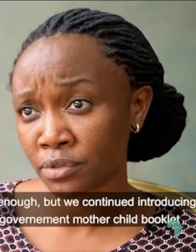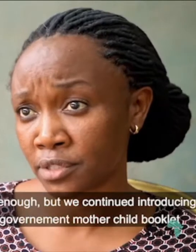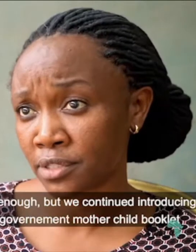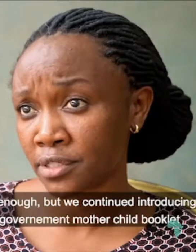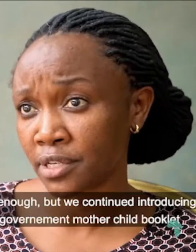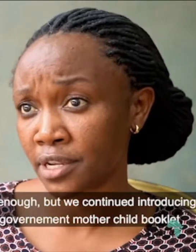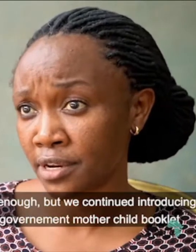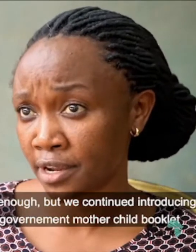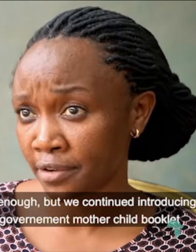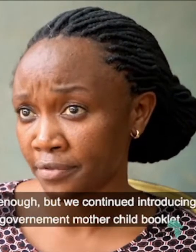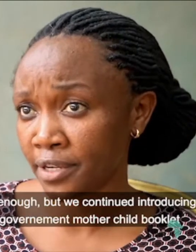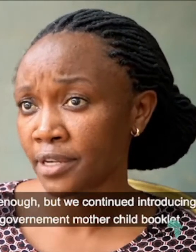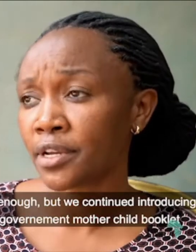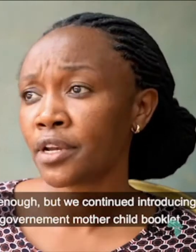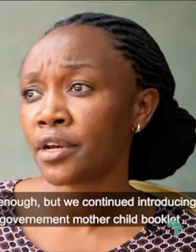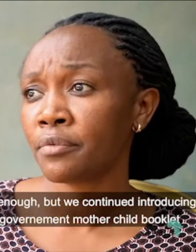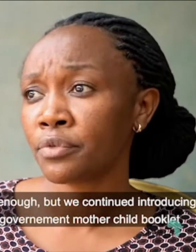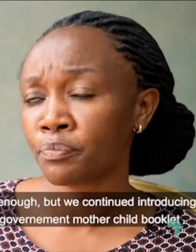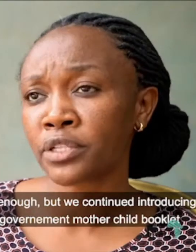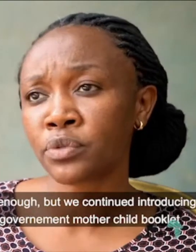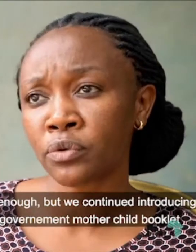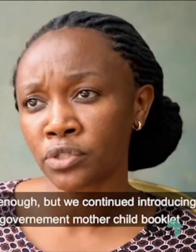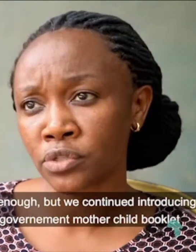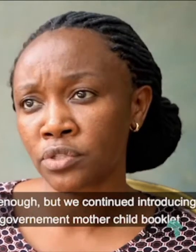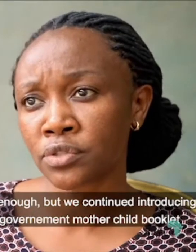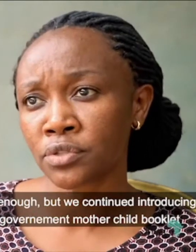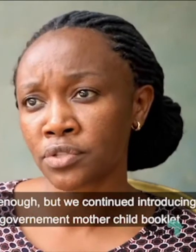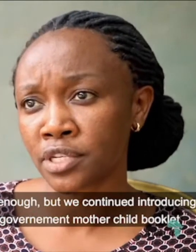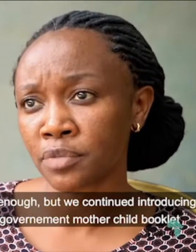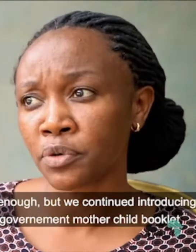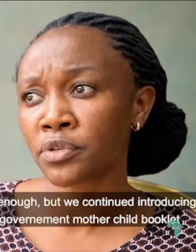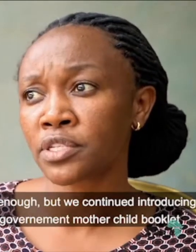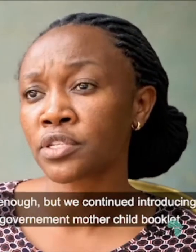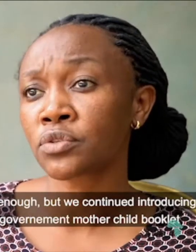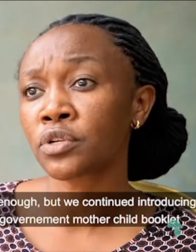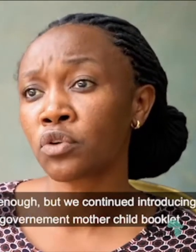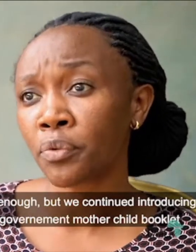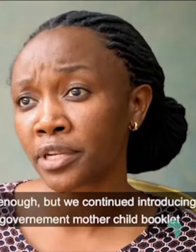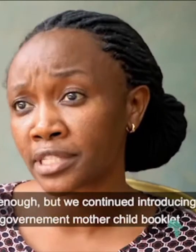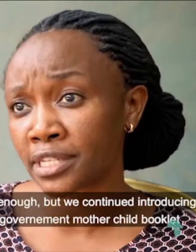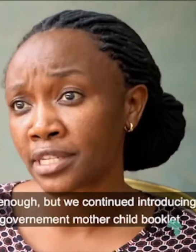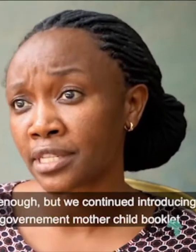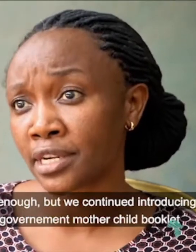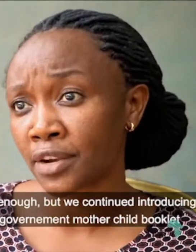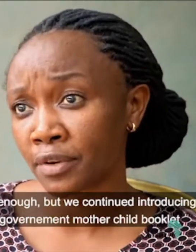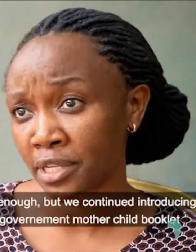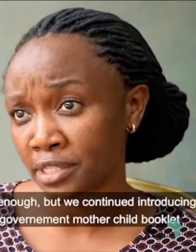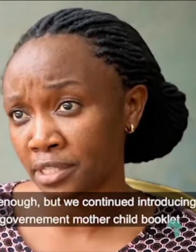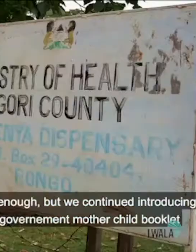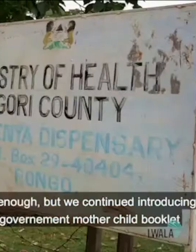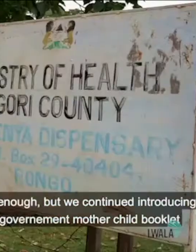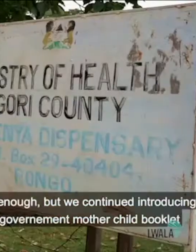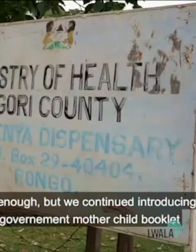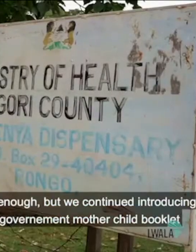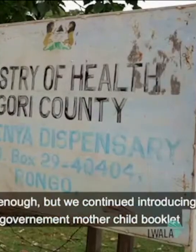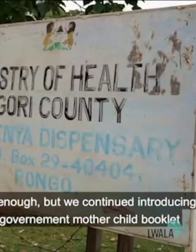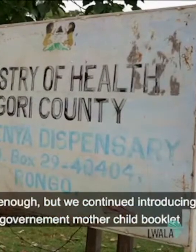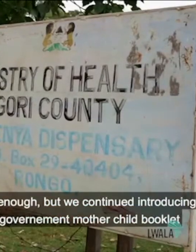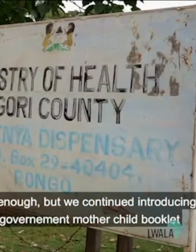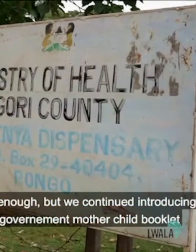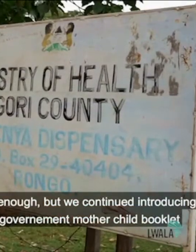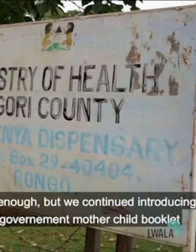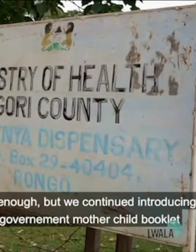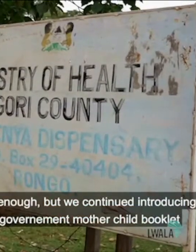was not enough, but we continued introducing it because it is also incorporated in the government